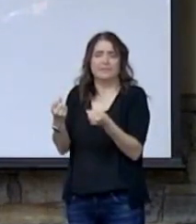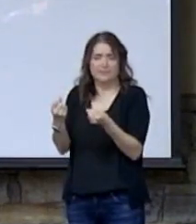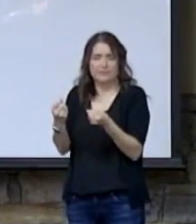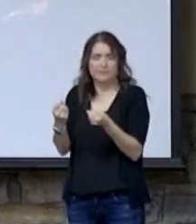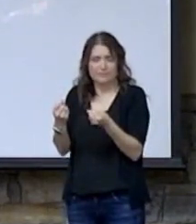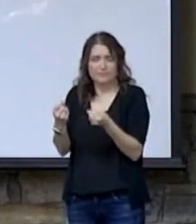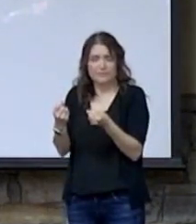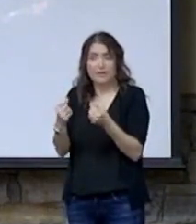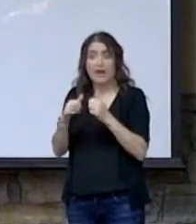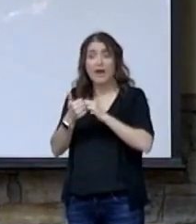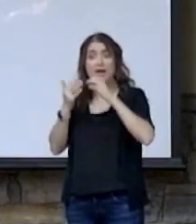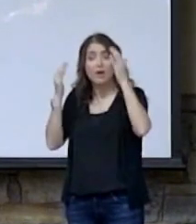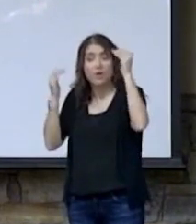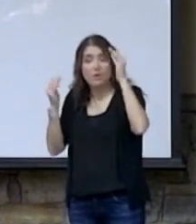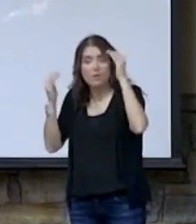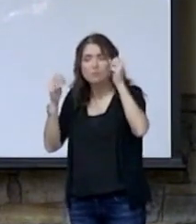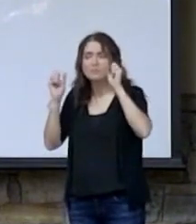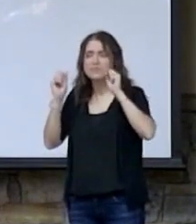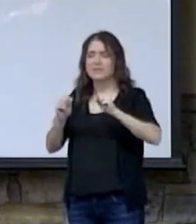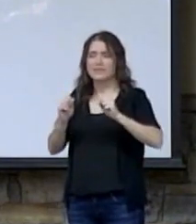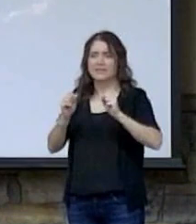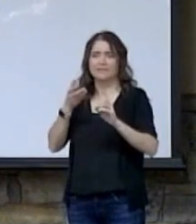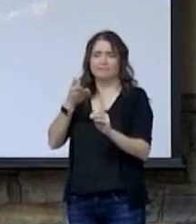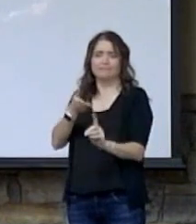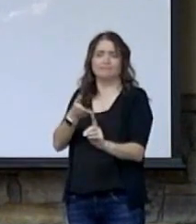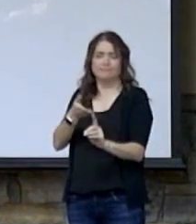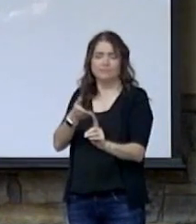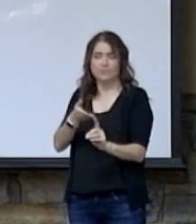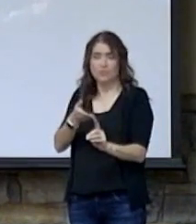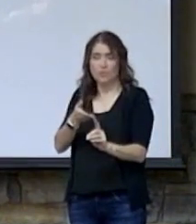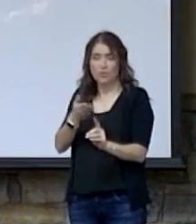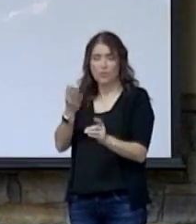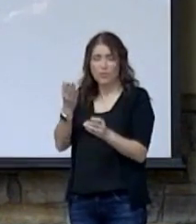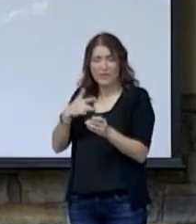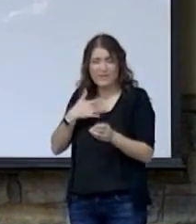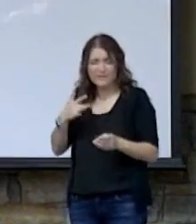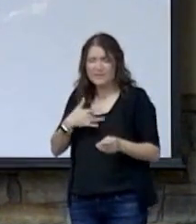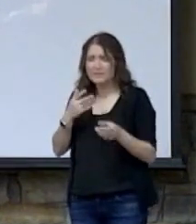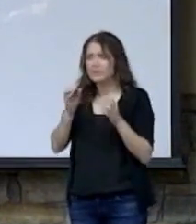how hope can exist when things seem hopeless.